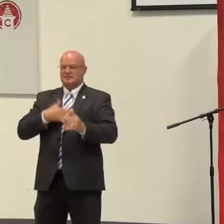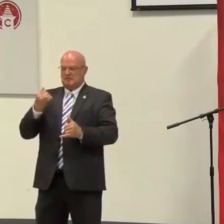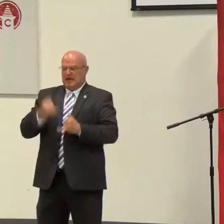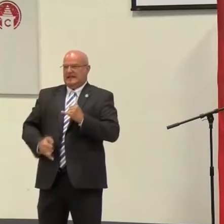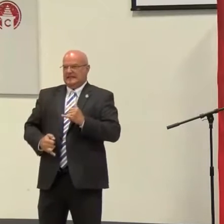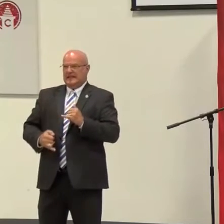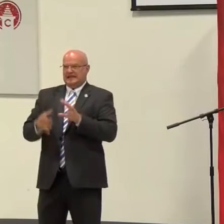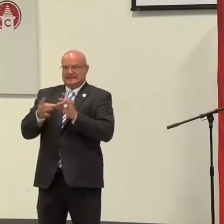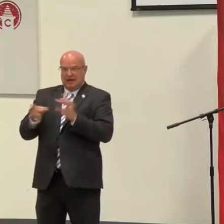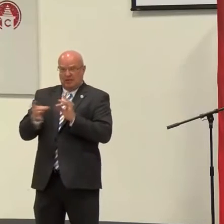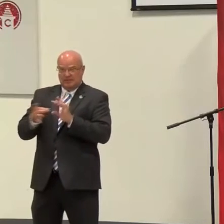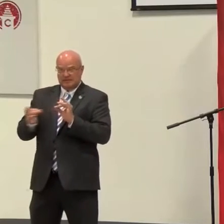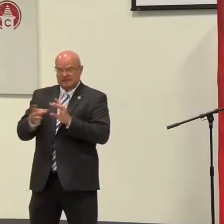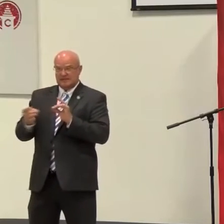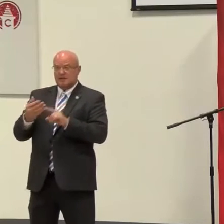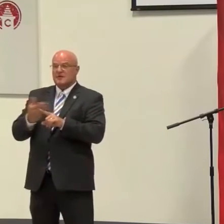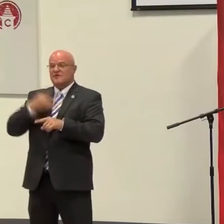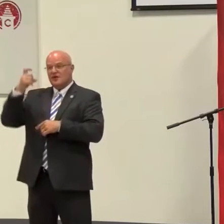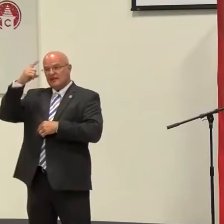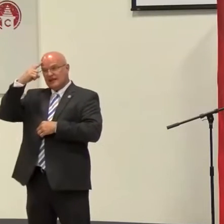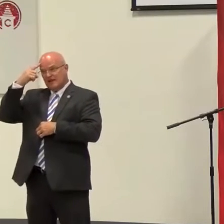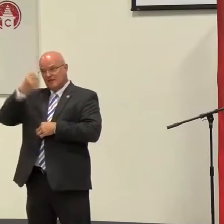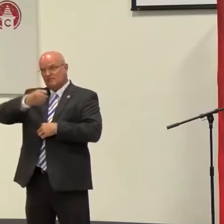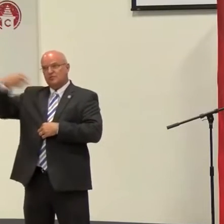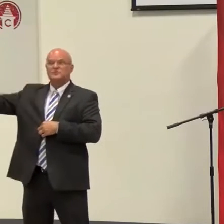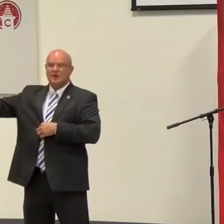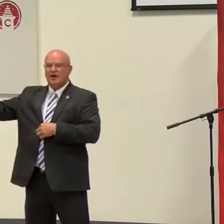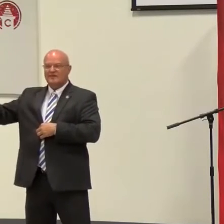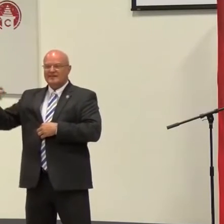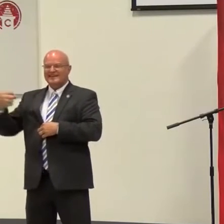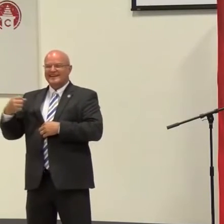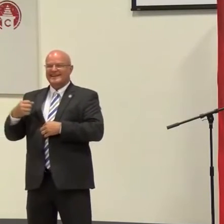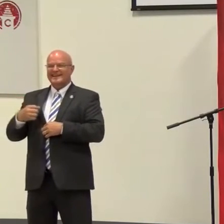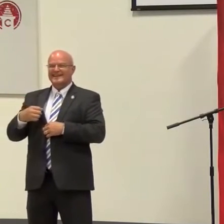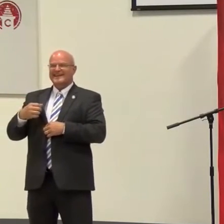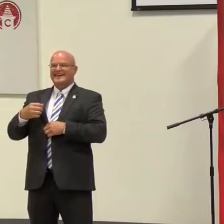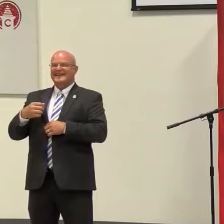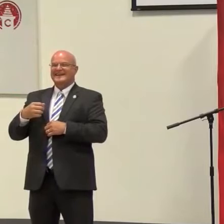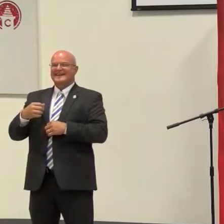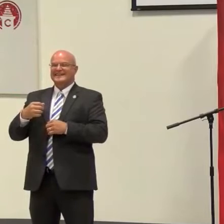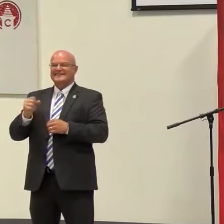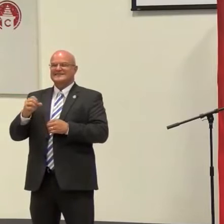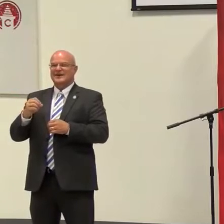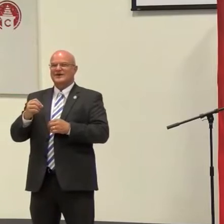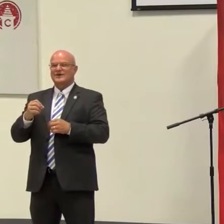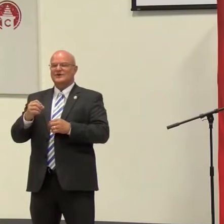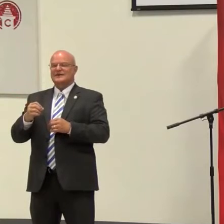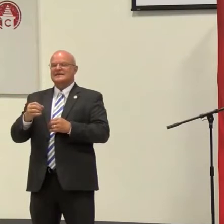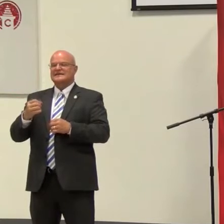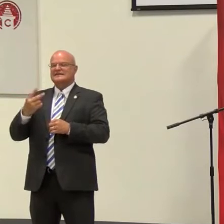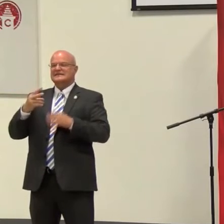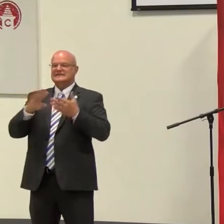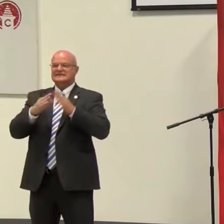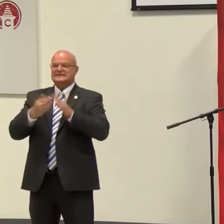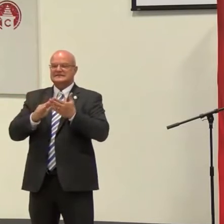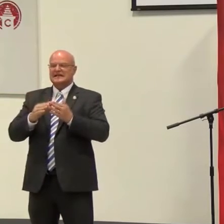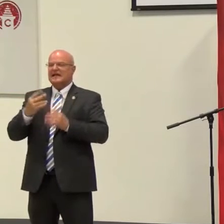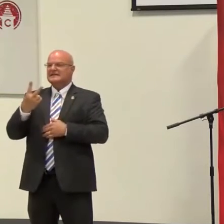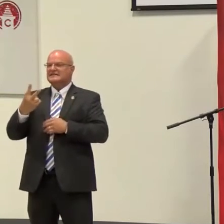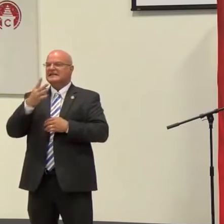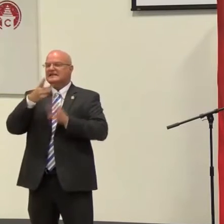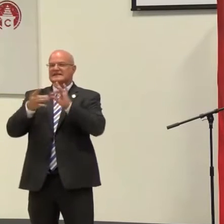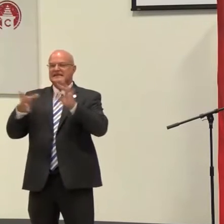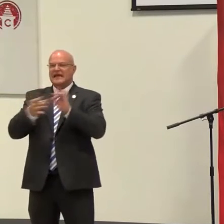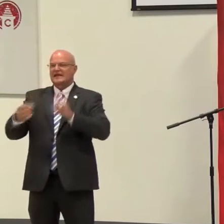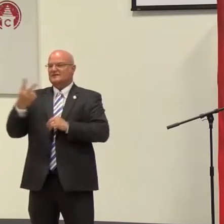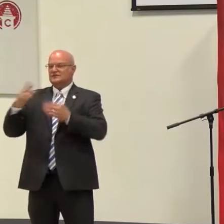last comments before the governor pulls me off the lectern, sort of tale of 2 cities. I'm going to show the